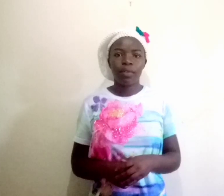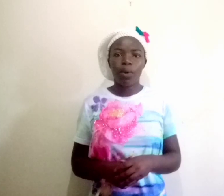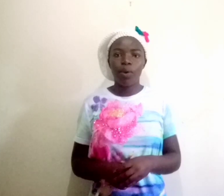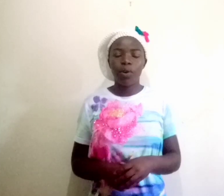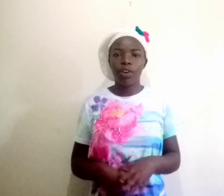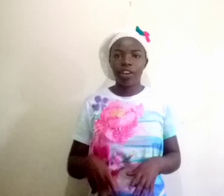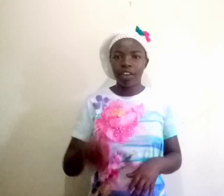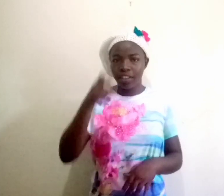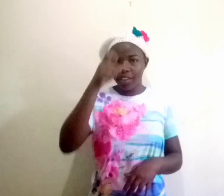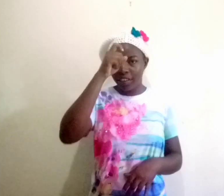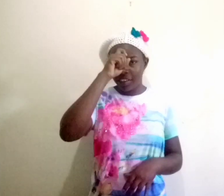or